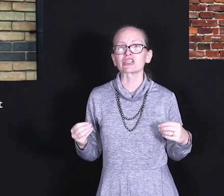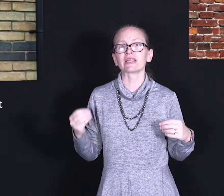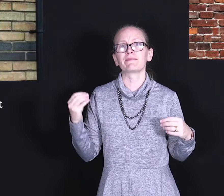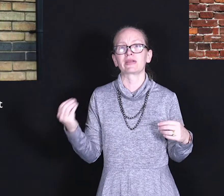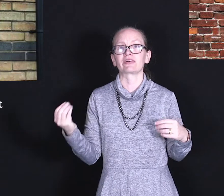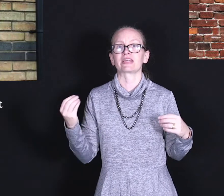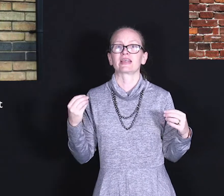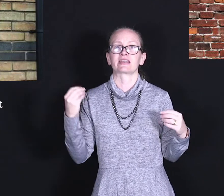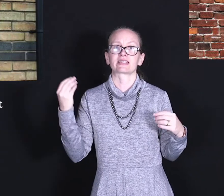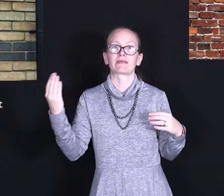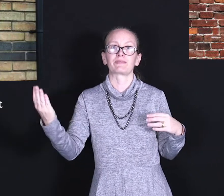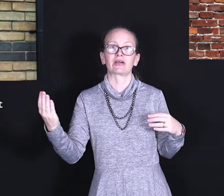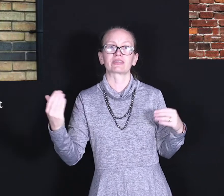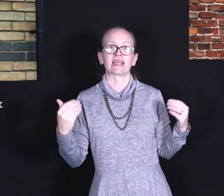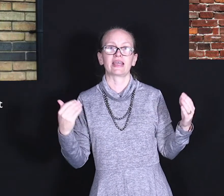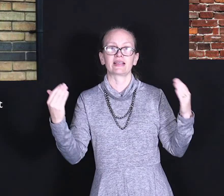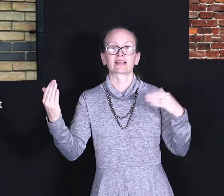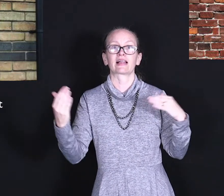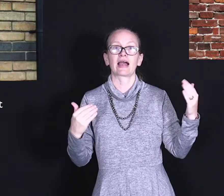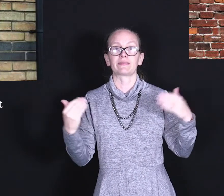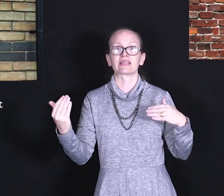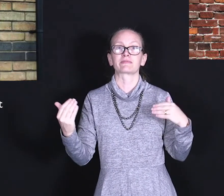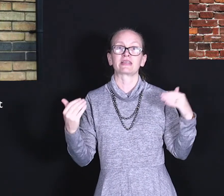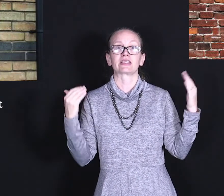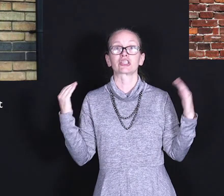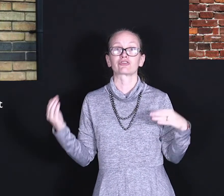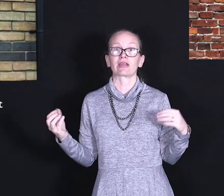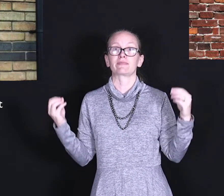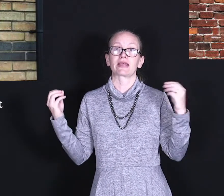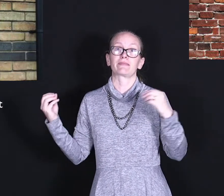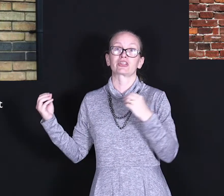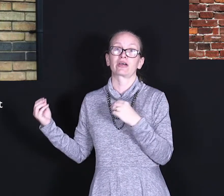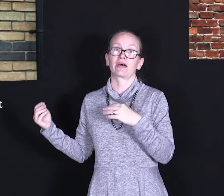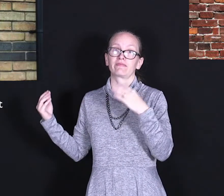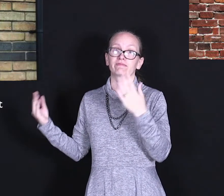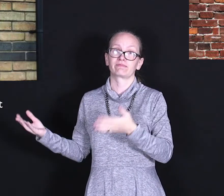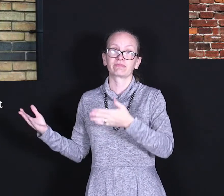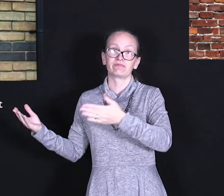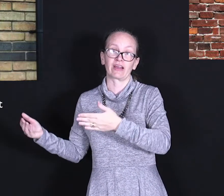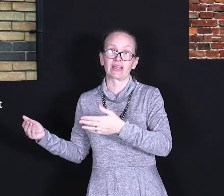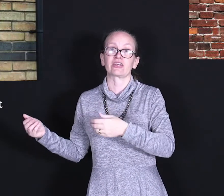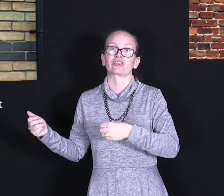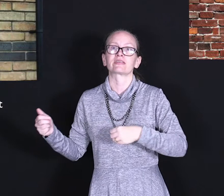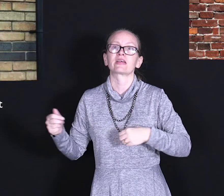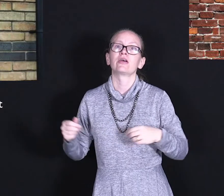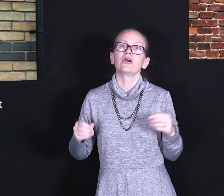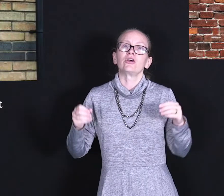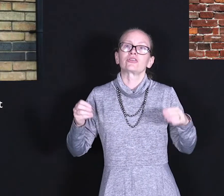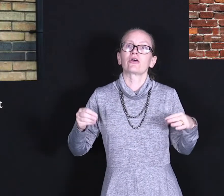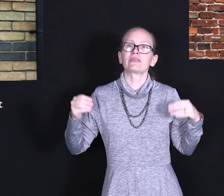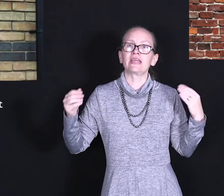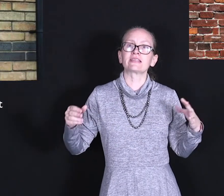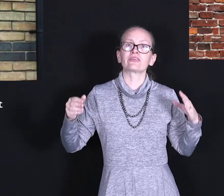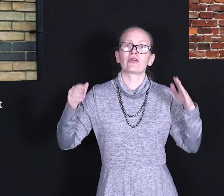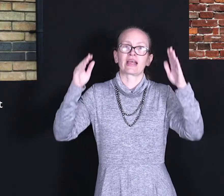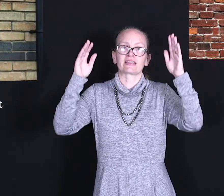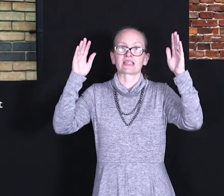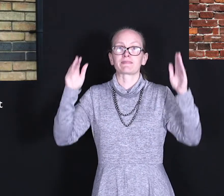in buildings built in climates with extreme temperature variations. So these are known as